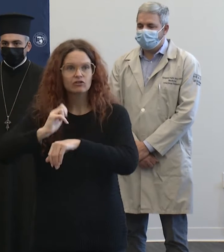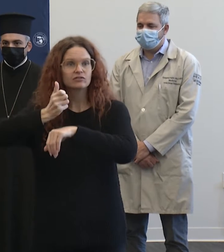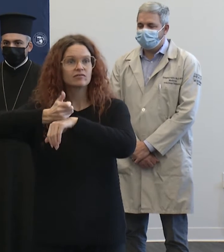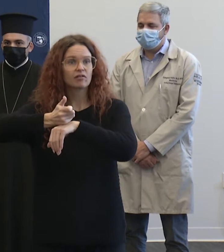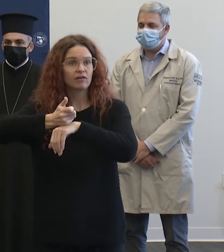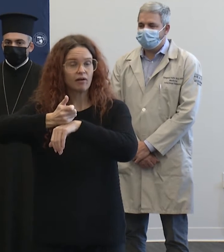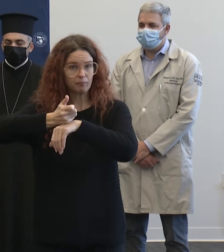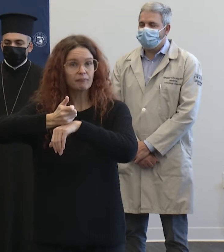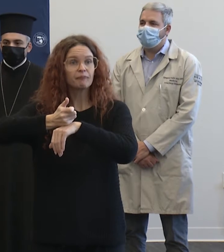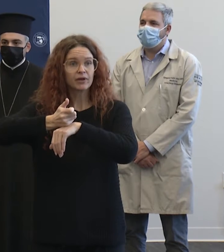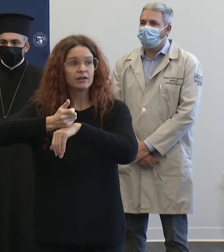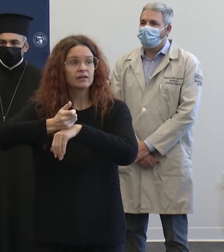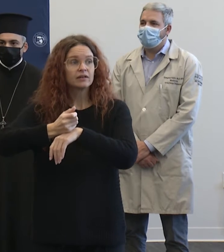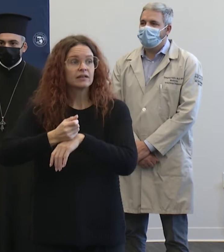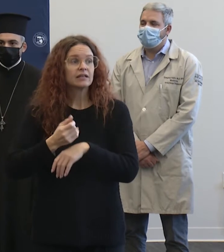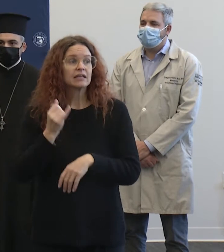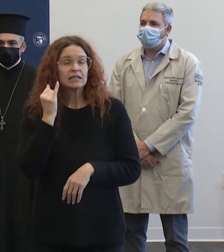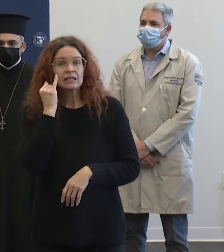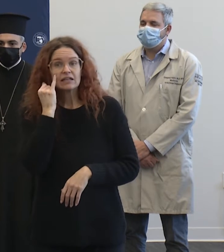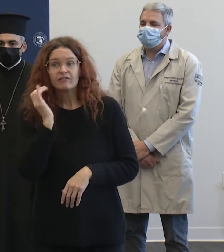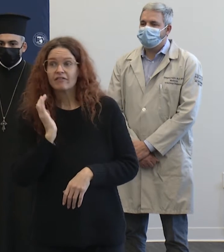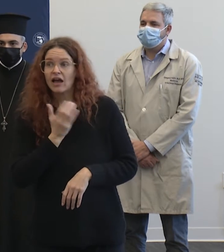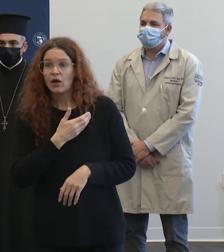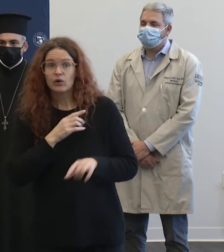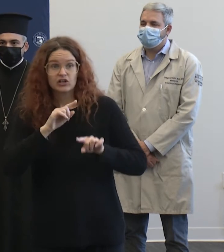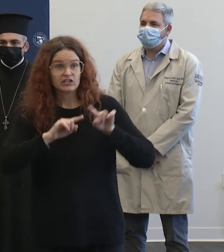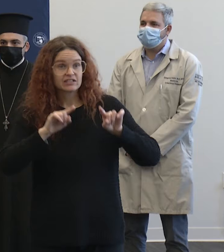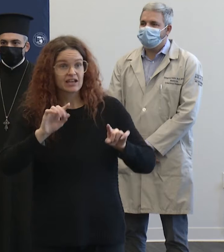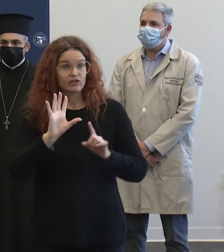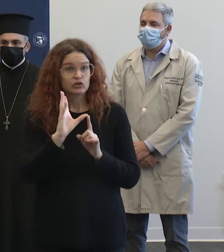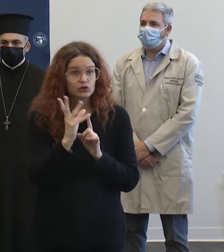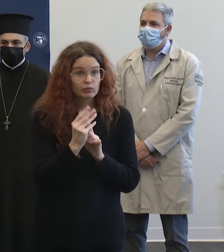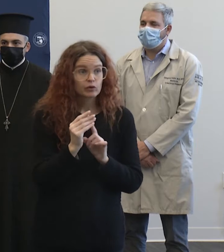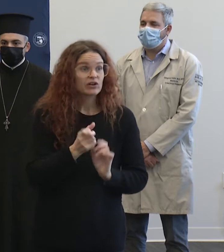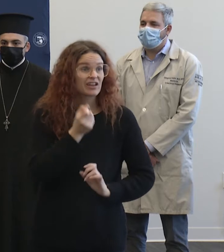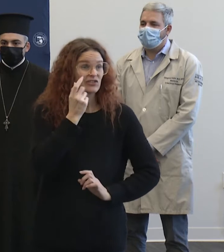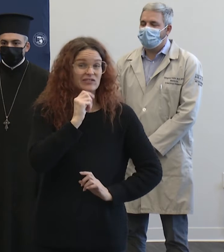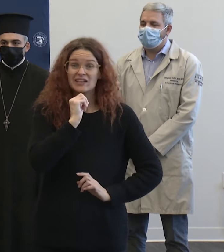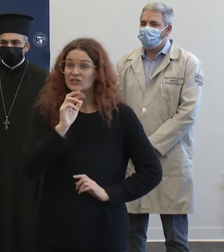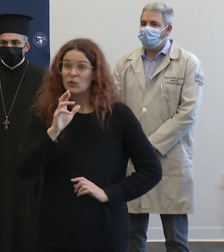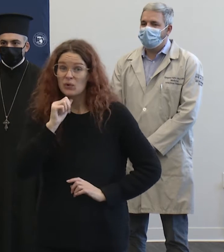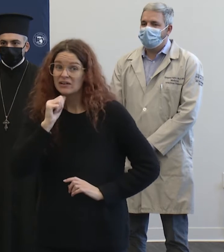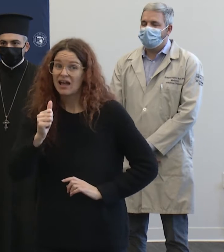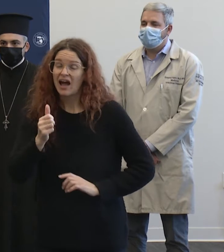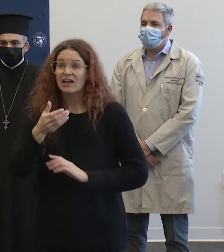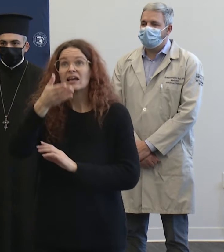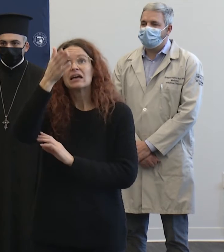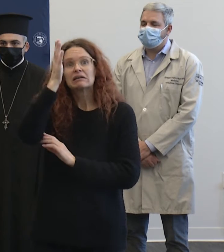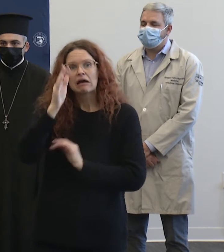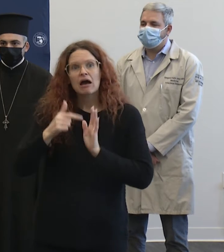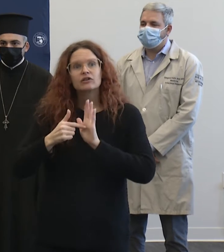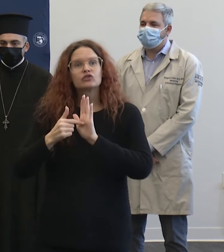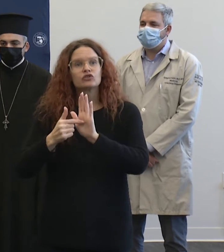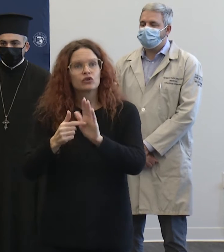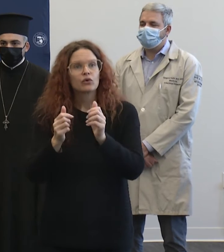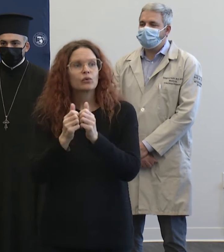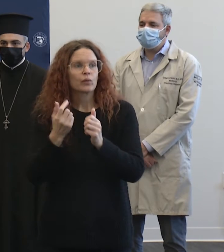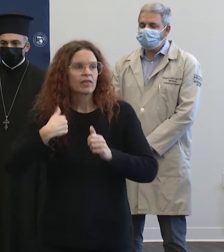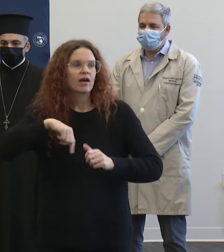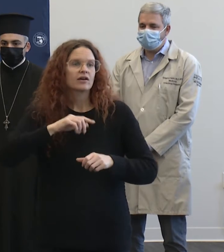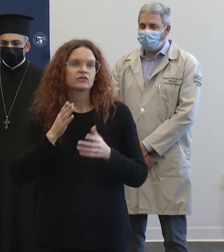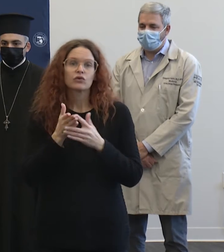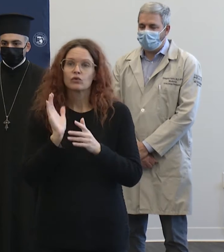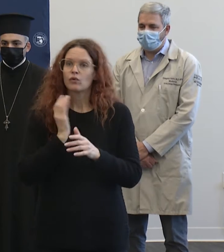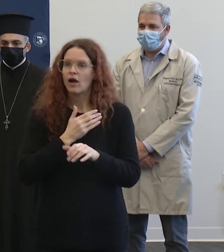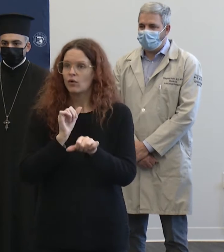forward, whether our diverse community grasps it or not, is a way that God is glorified in this creation.